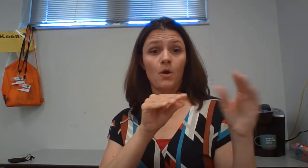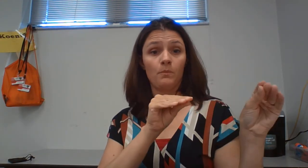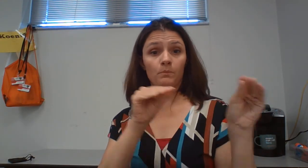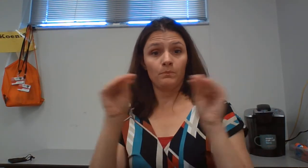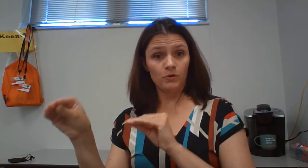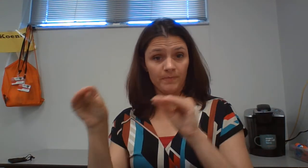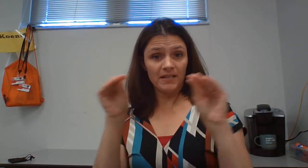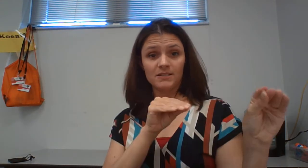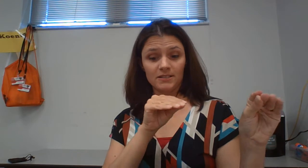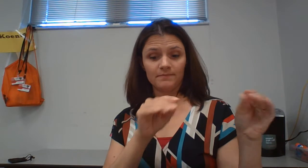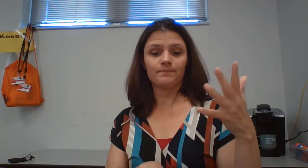movement,